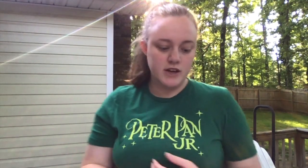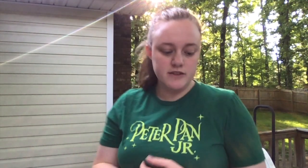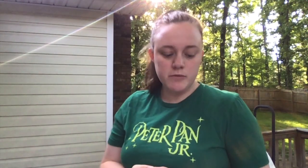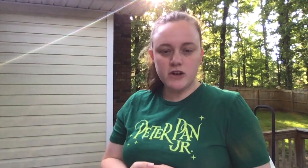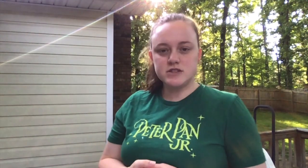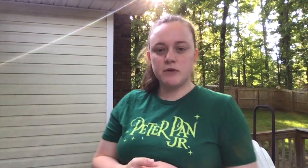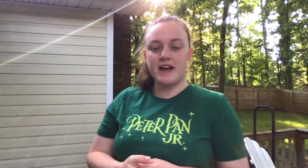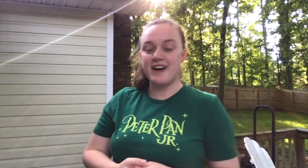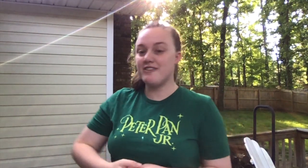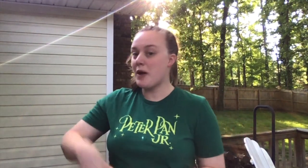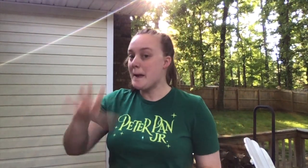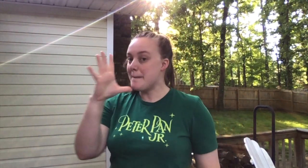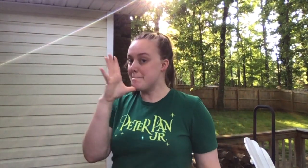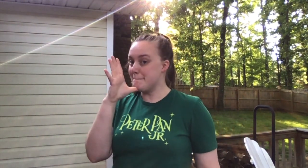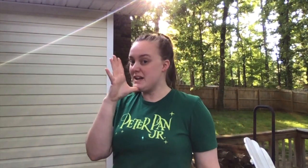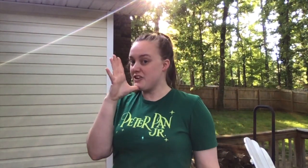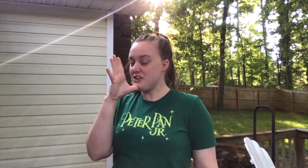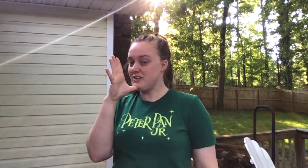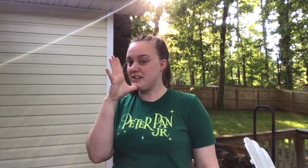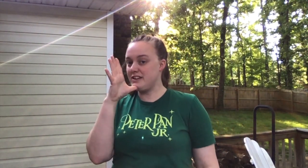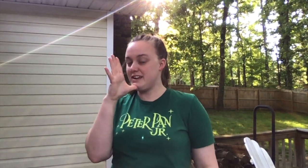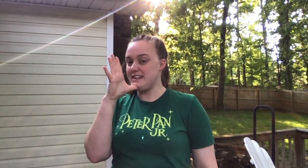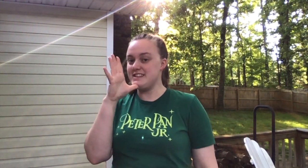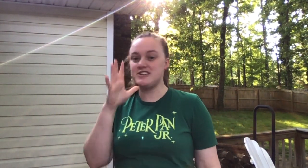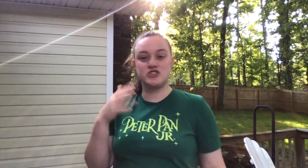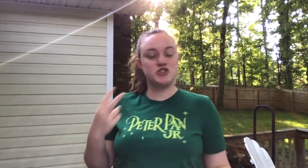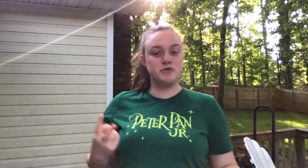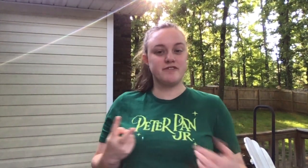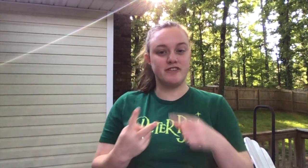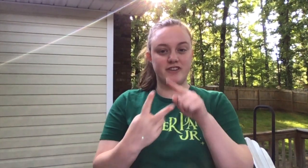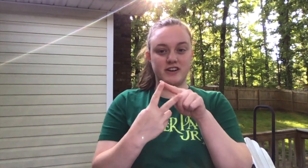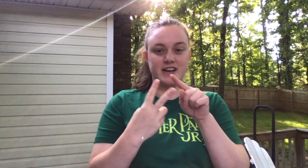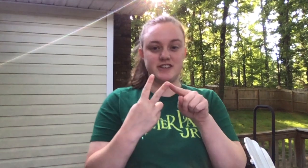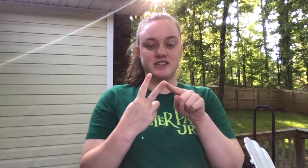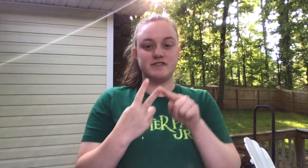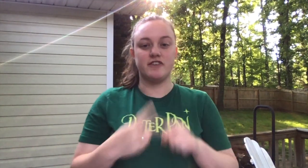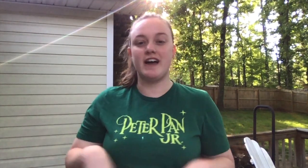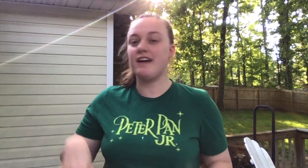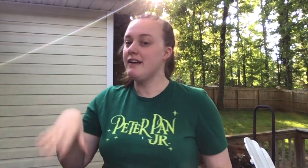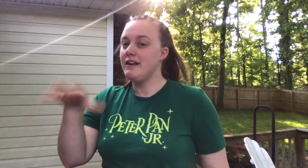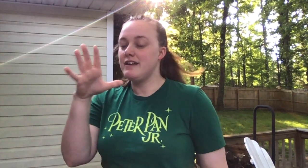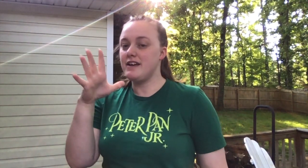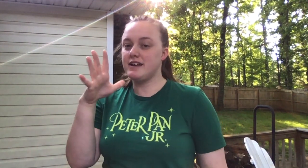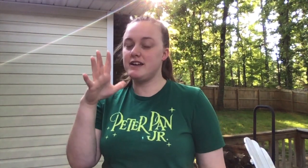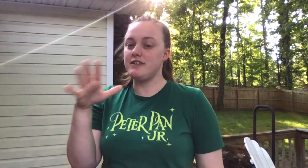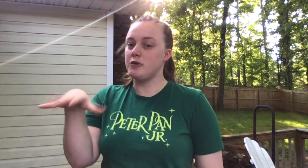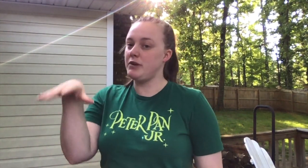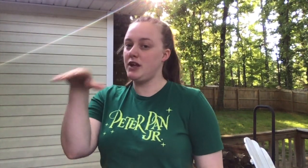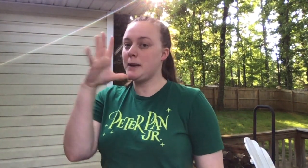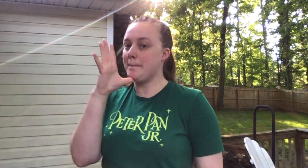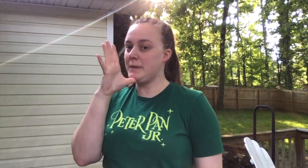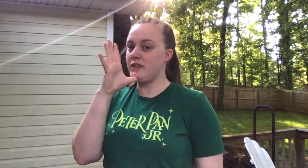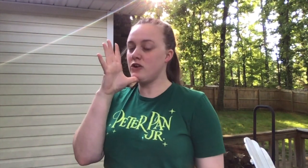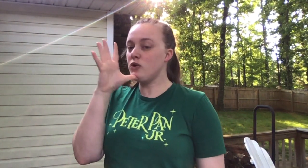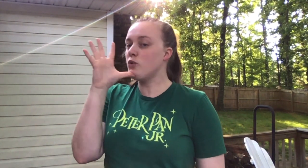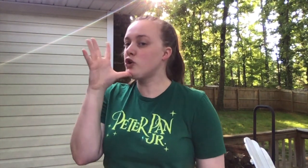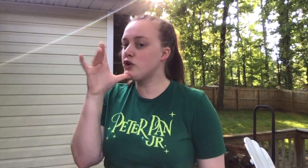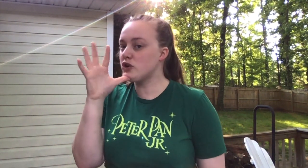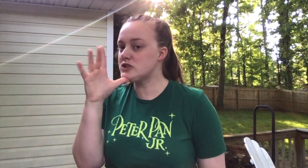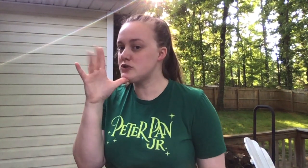then we also have mother, and there's two different variations for that. It can either be mother, or you can also